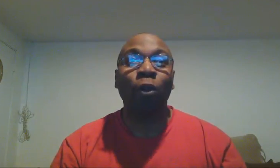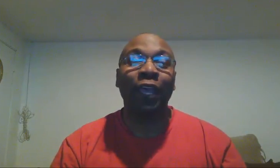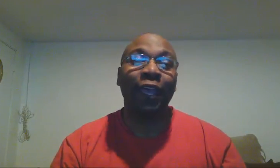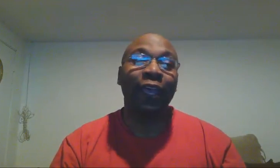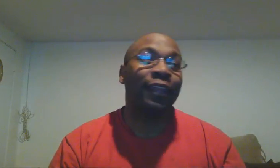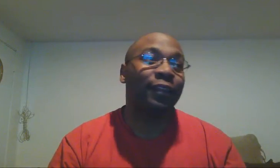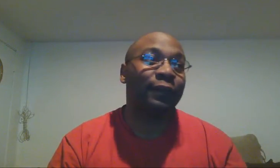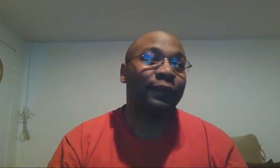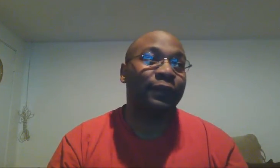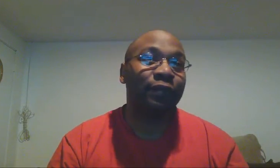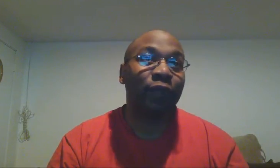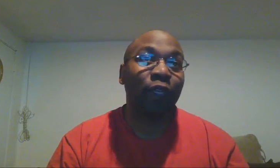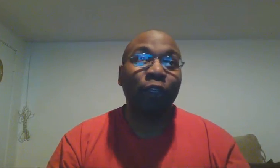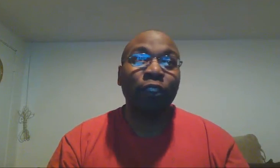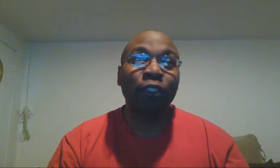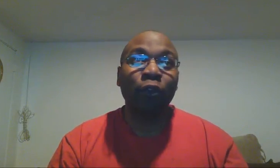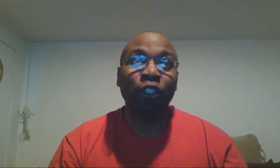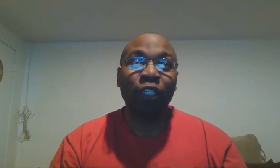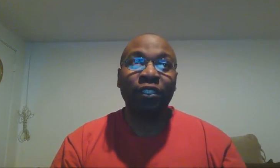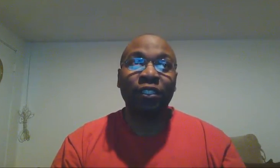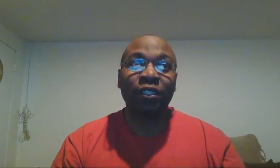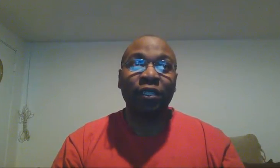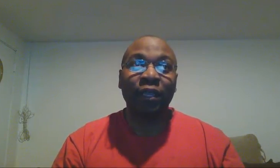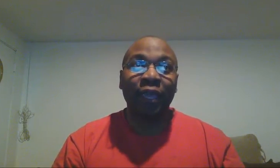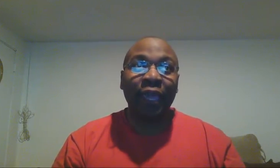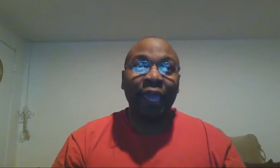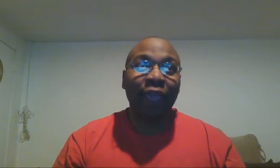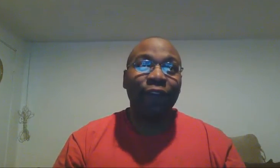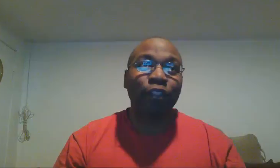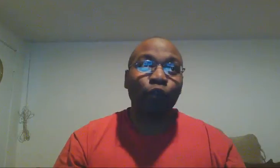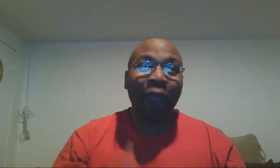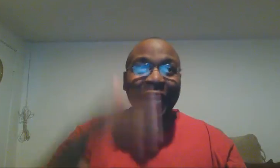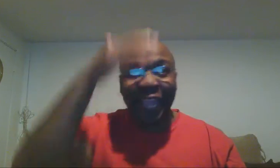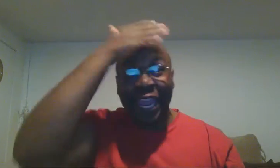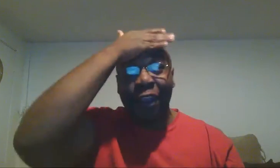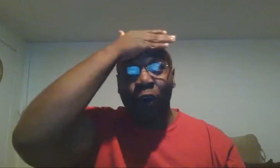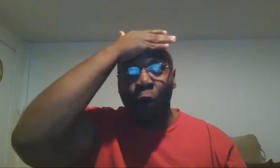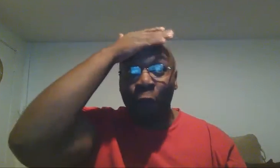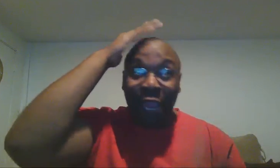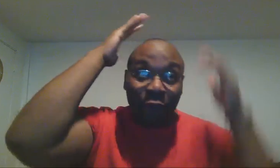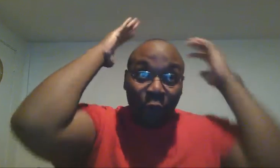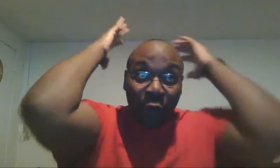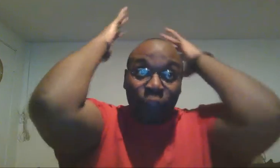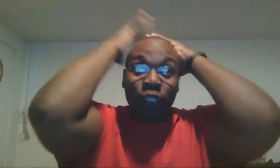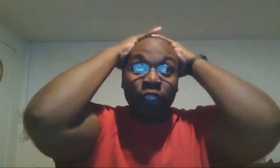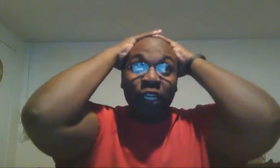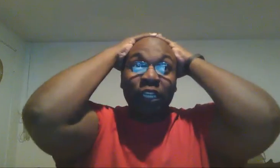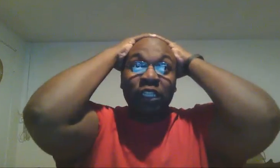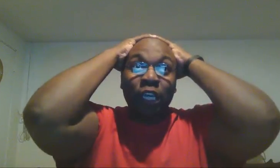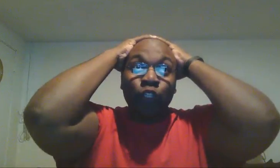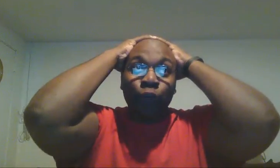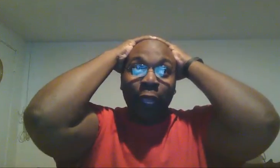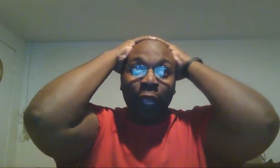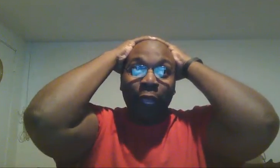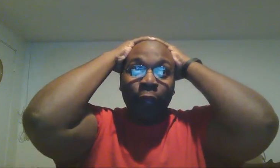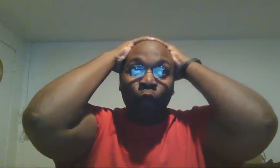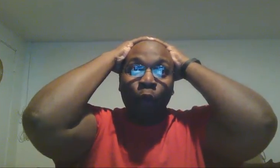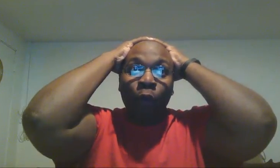head. So just, if it's right here or everywhere, just touch your head or whatever